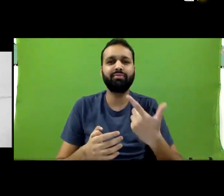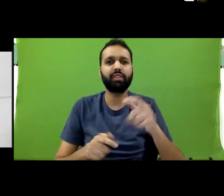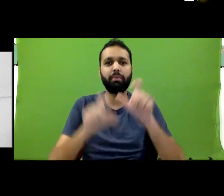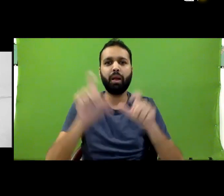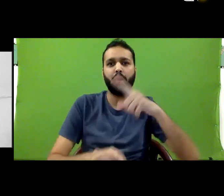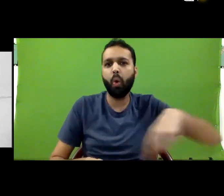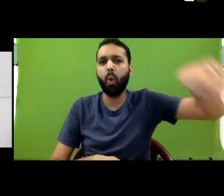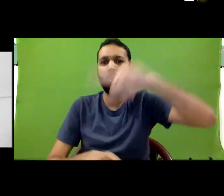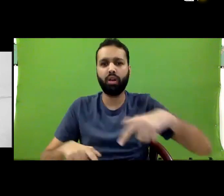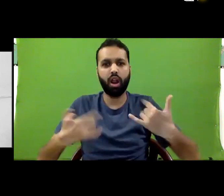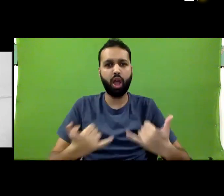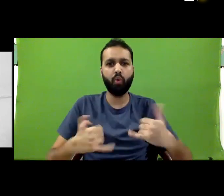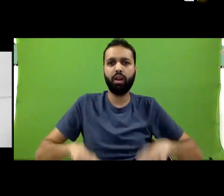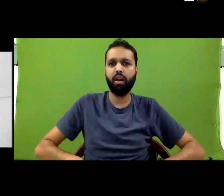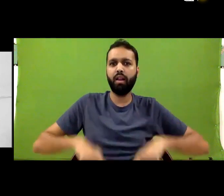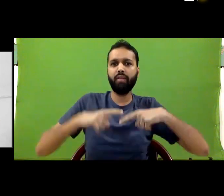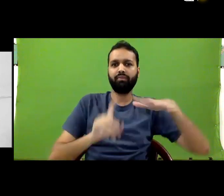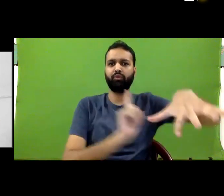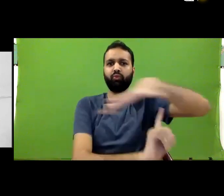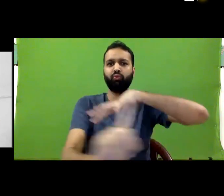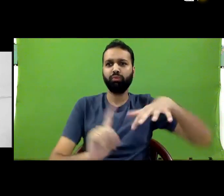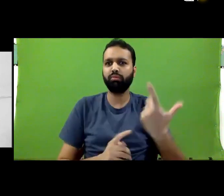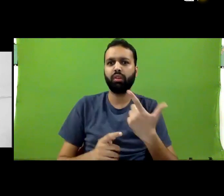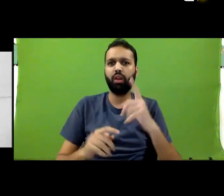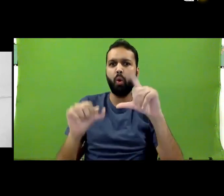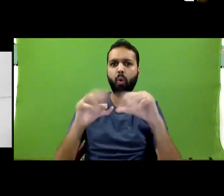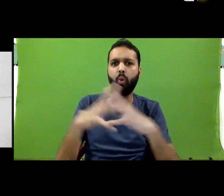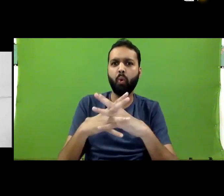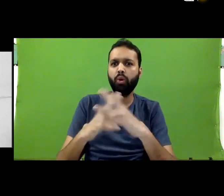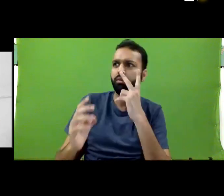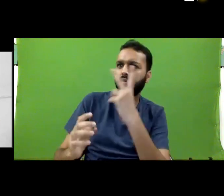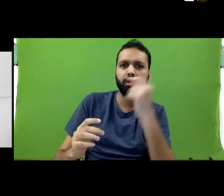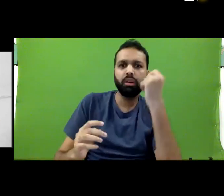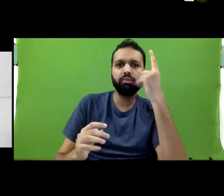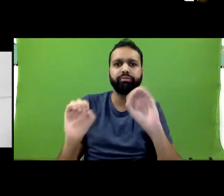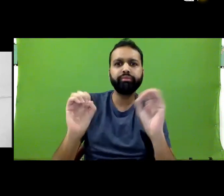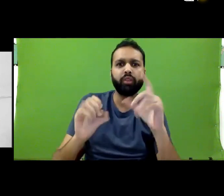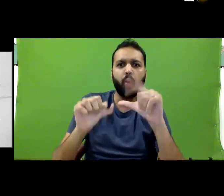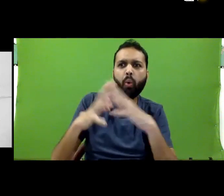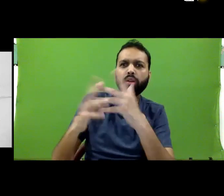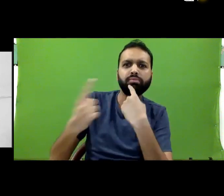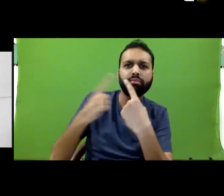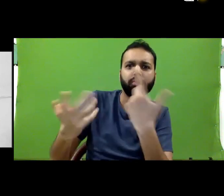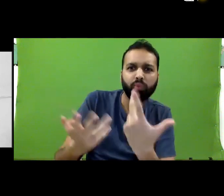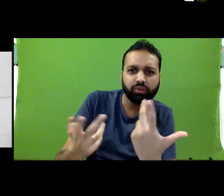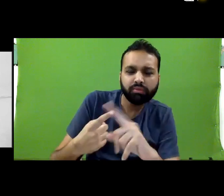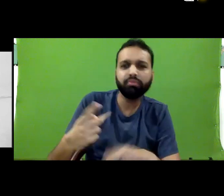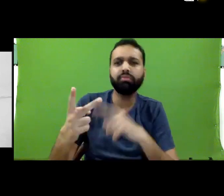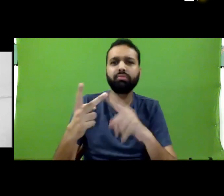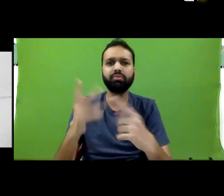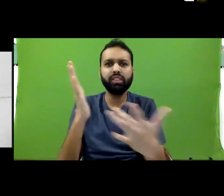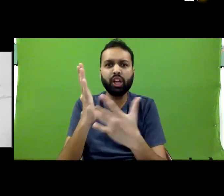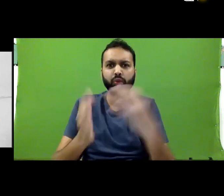it means that right now we are all living in a society where we don't know much about the law.